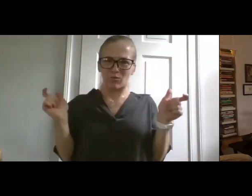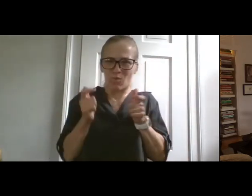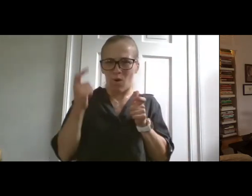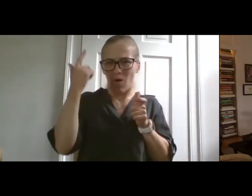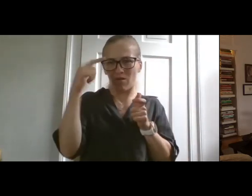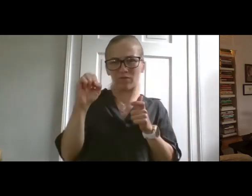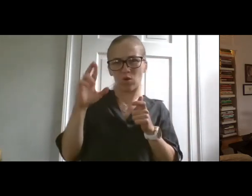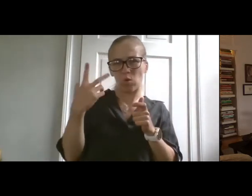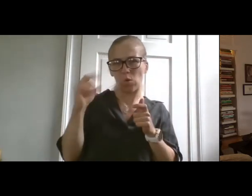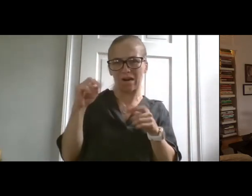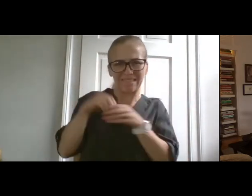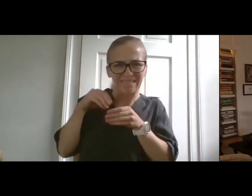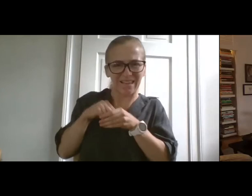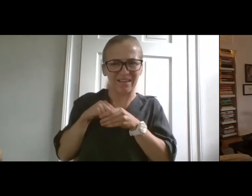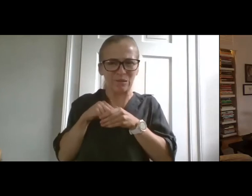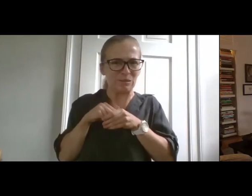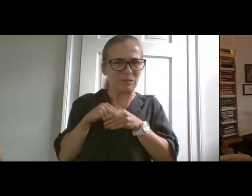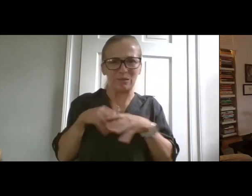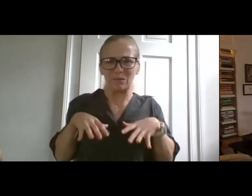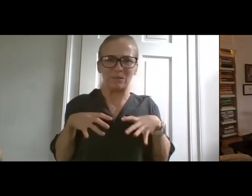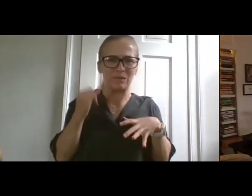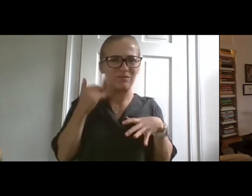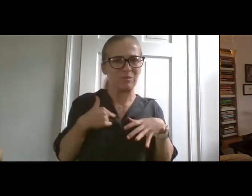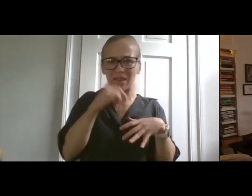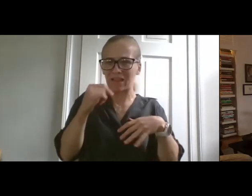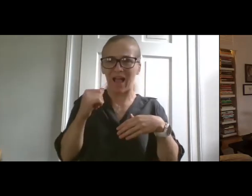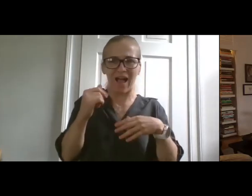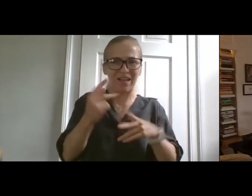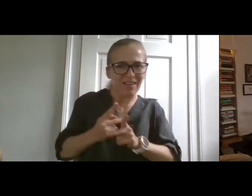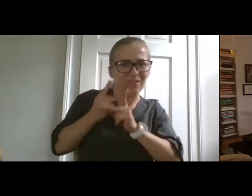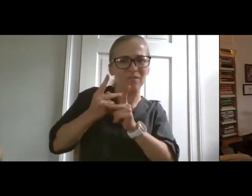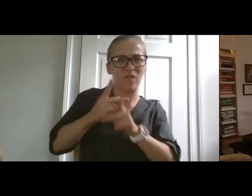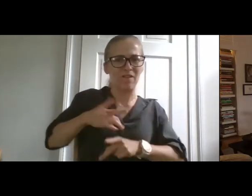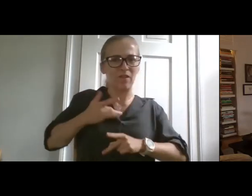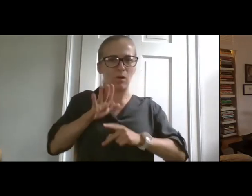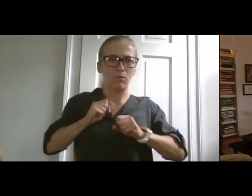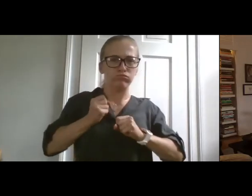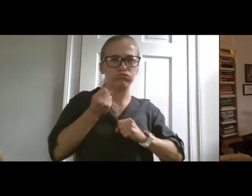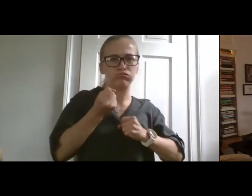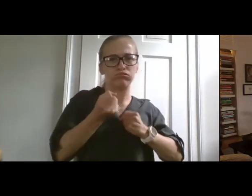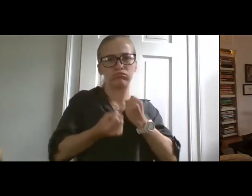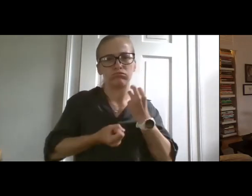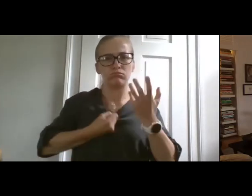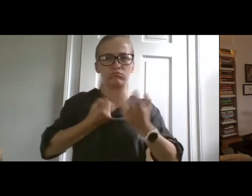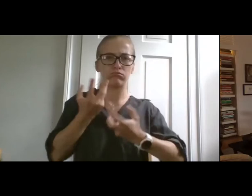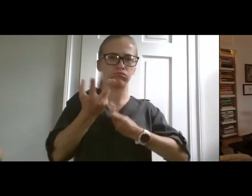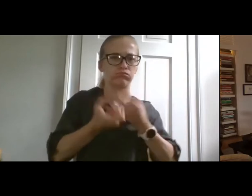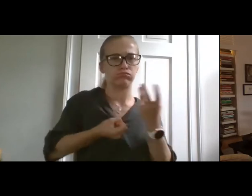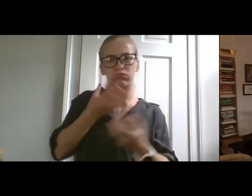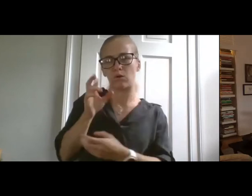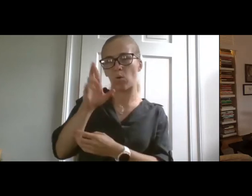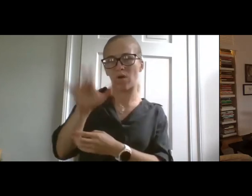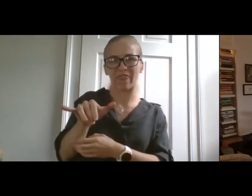organs inside. If I'm not careful, these feelings will break through my bones. Corvettes, the